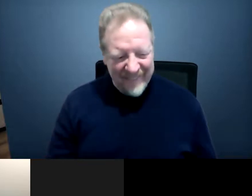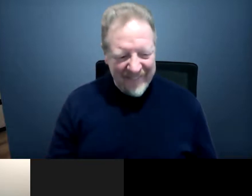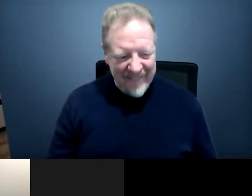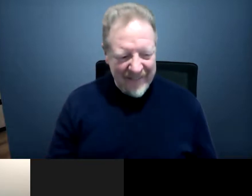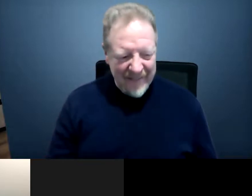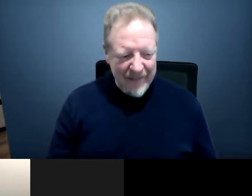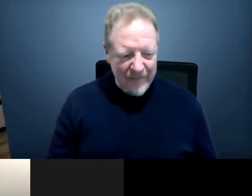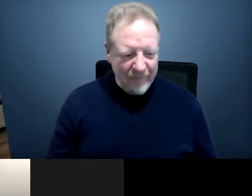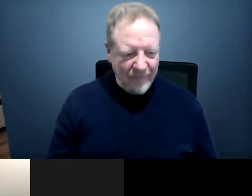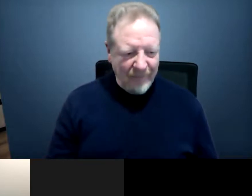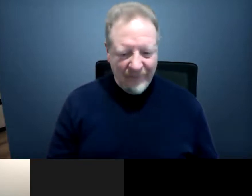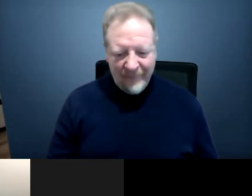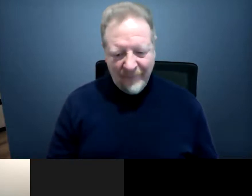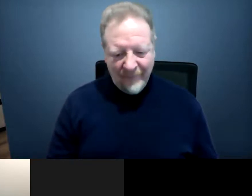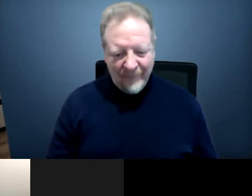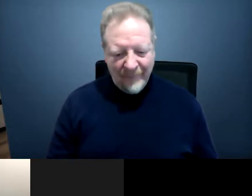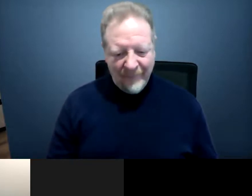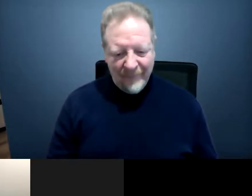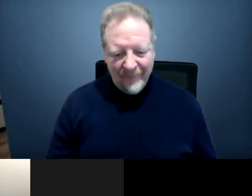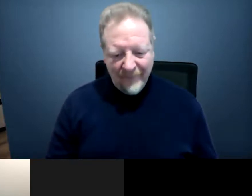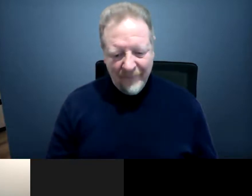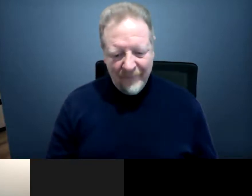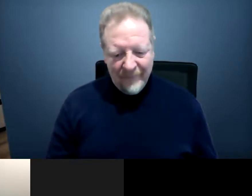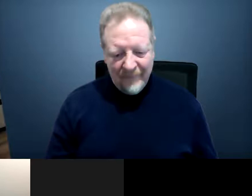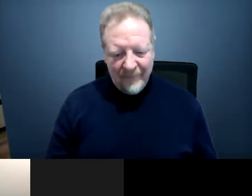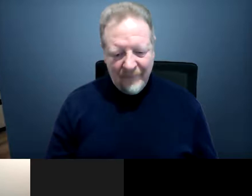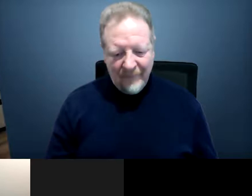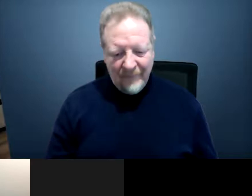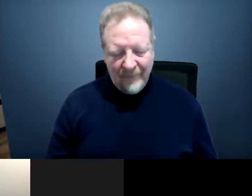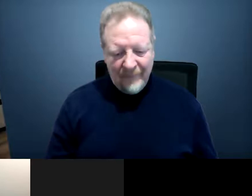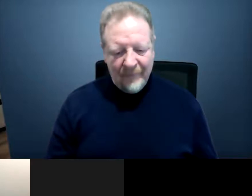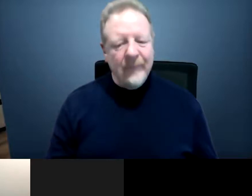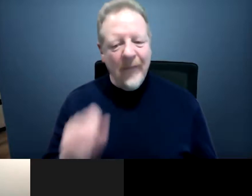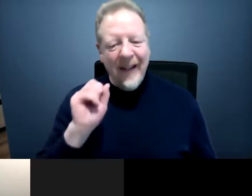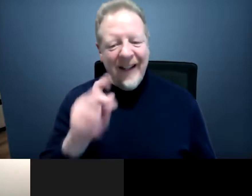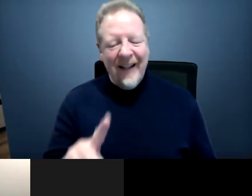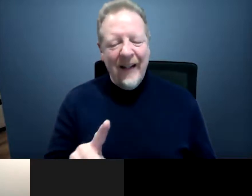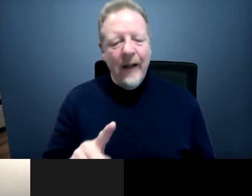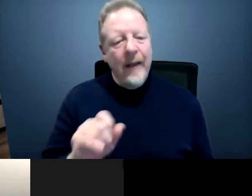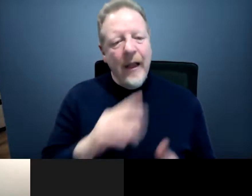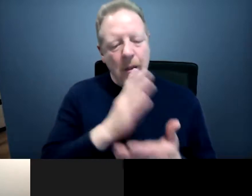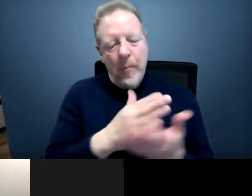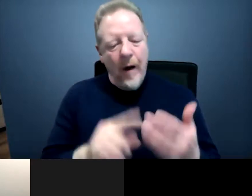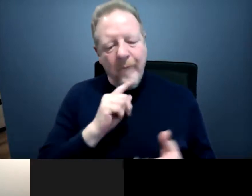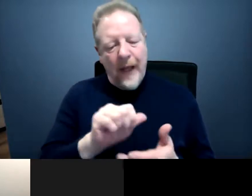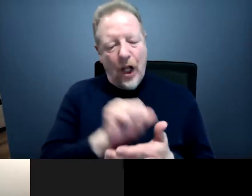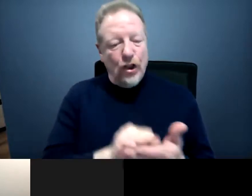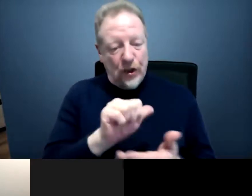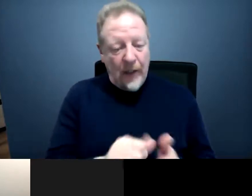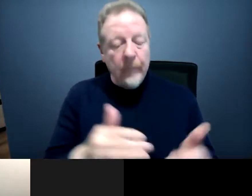right. Okay. The next part of the agenda is